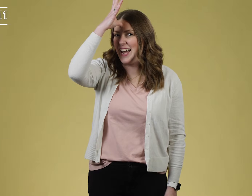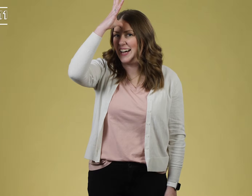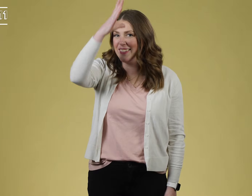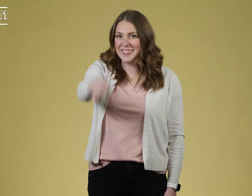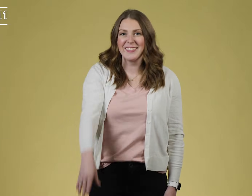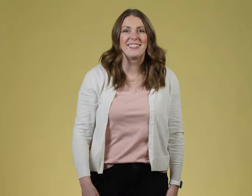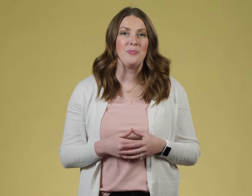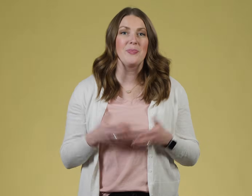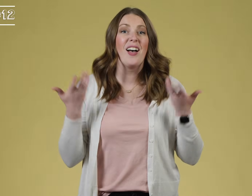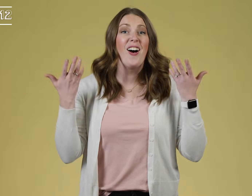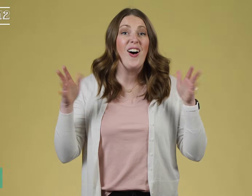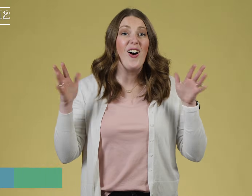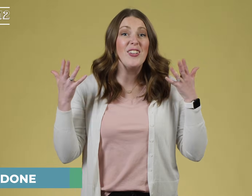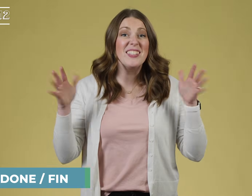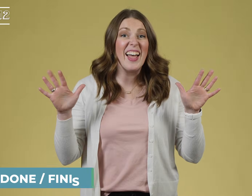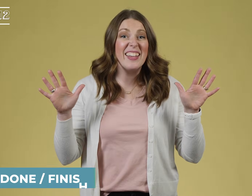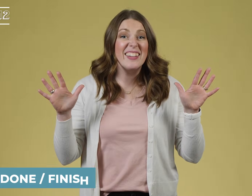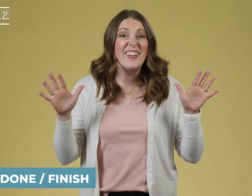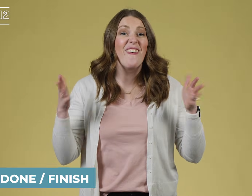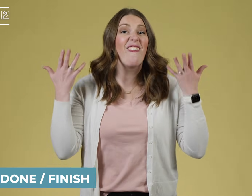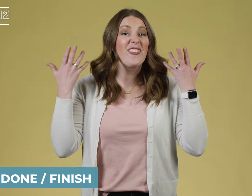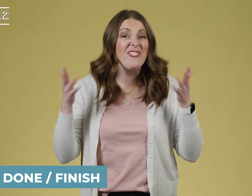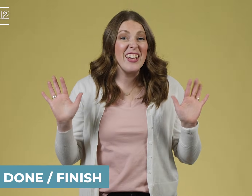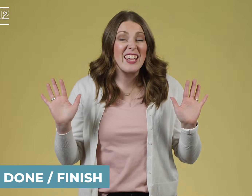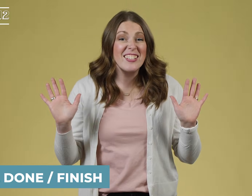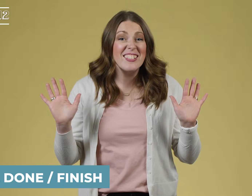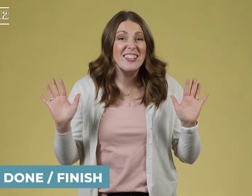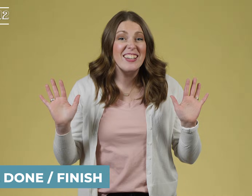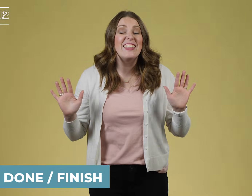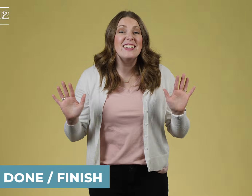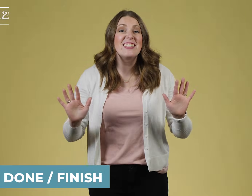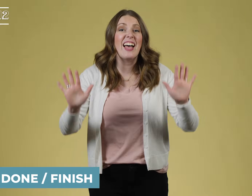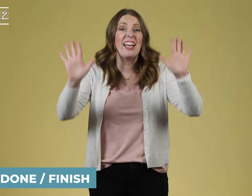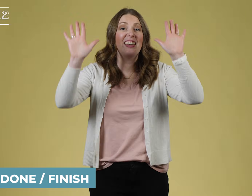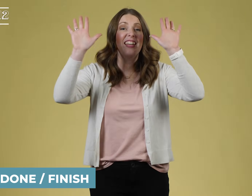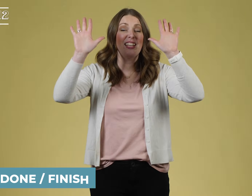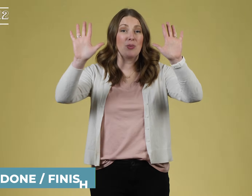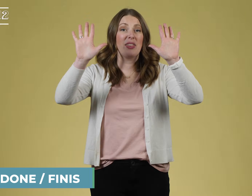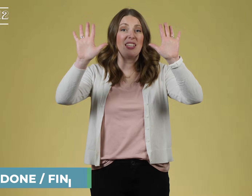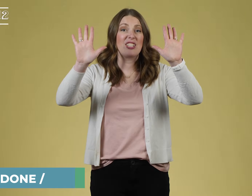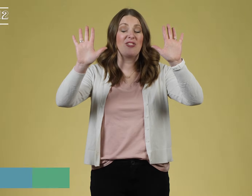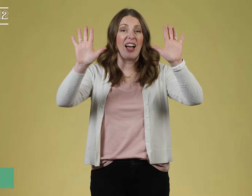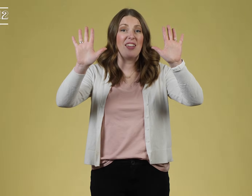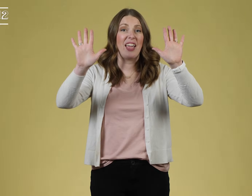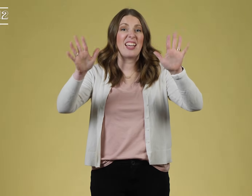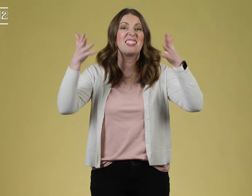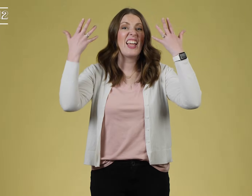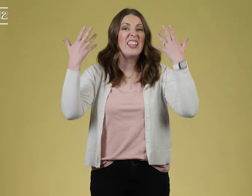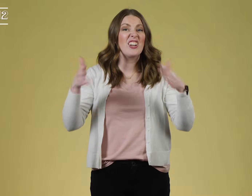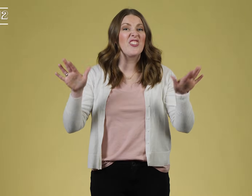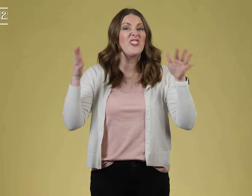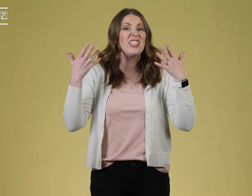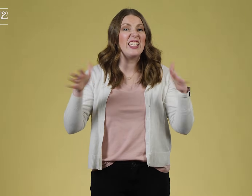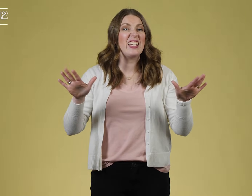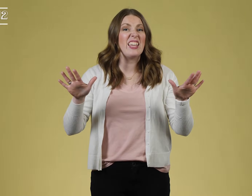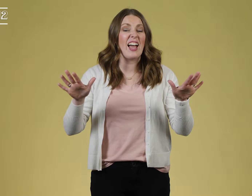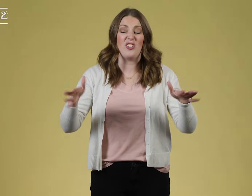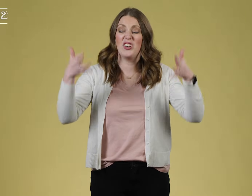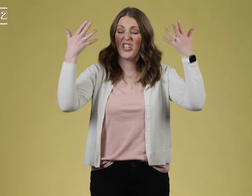Dad. All done or finish. This sign is with these 5 hands and they're flicking out.